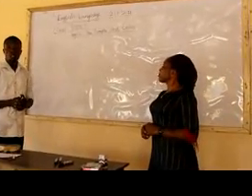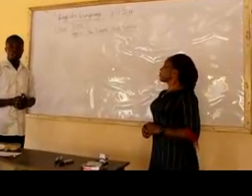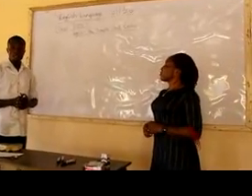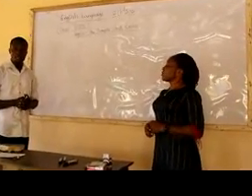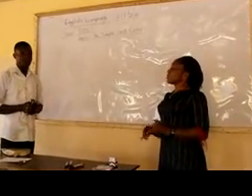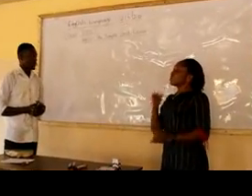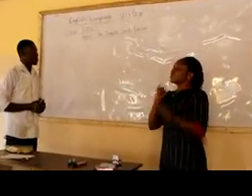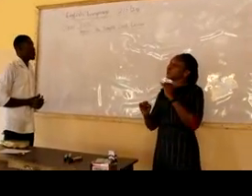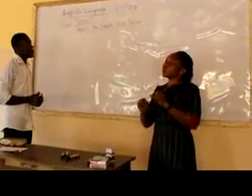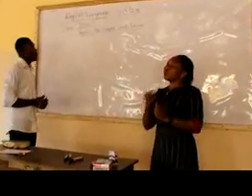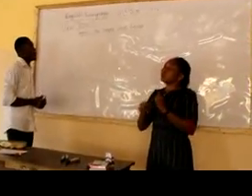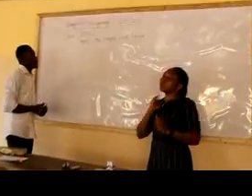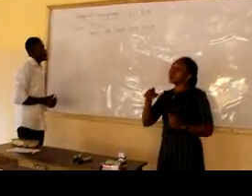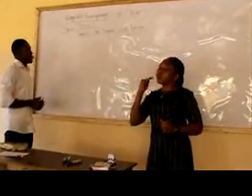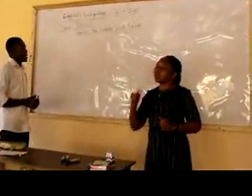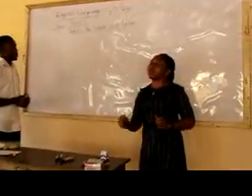present continuous tense.